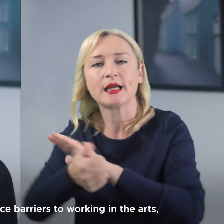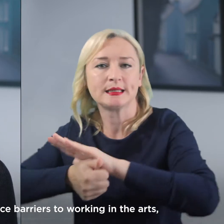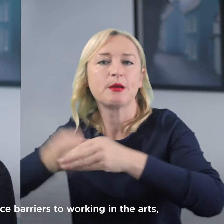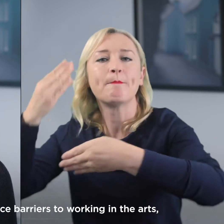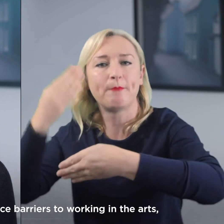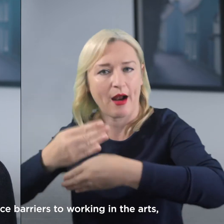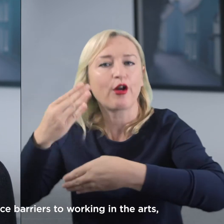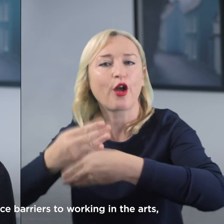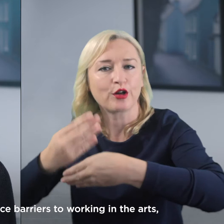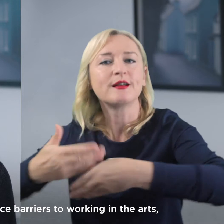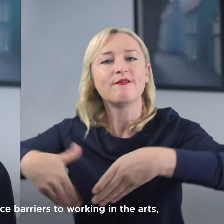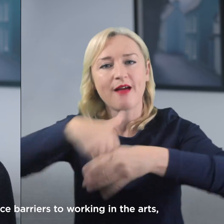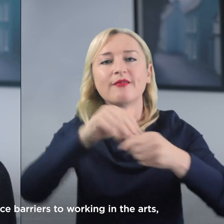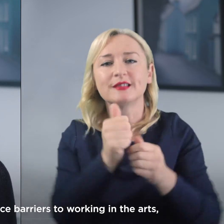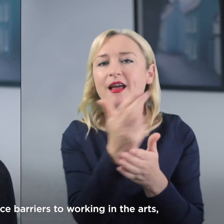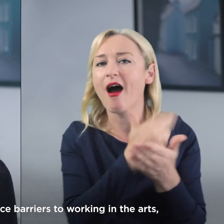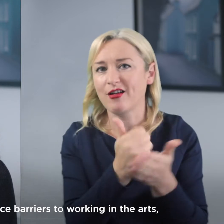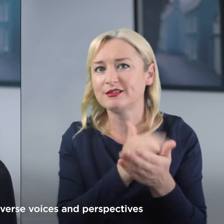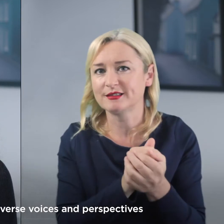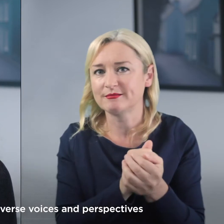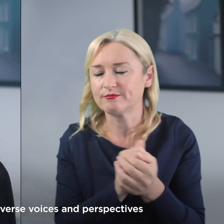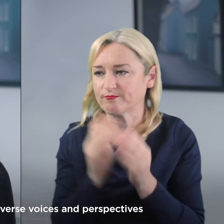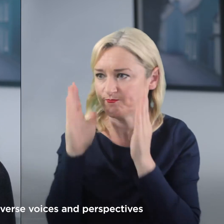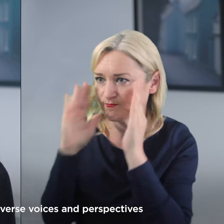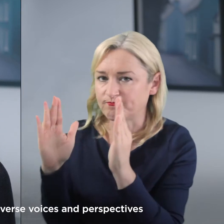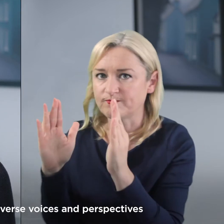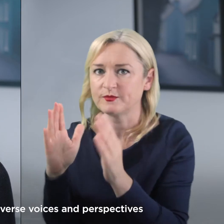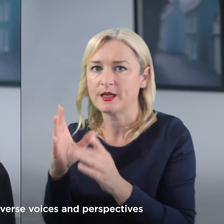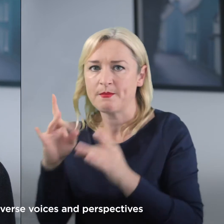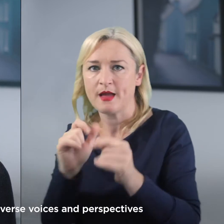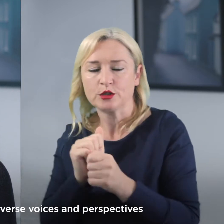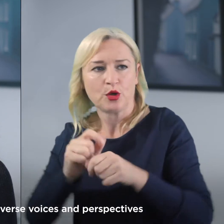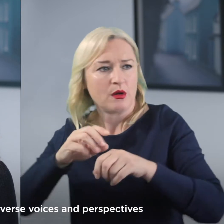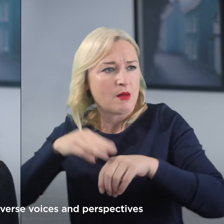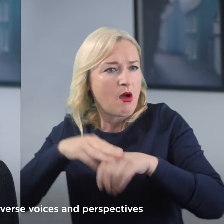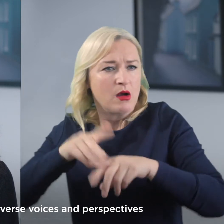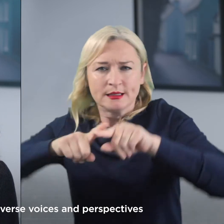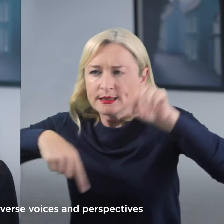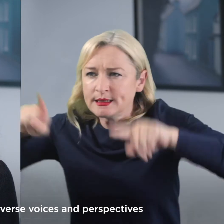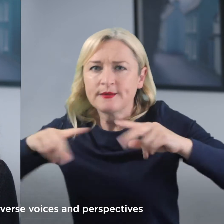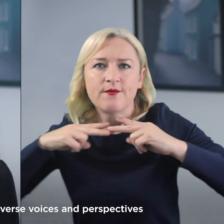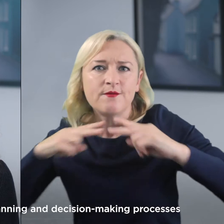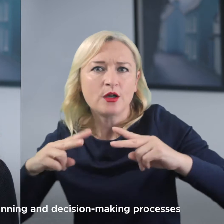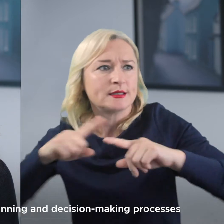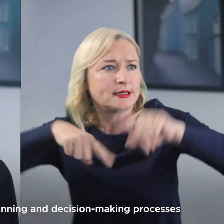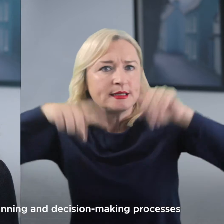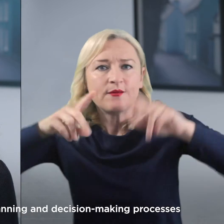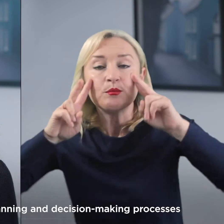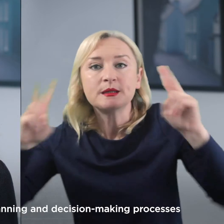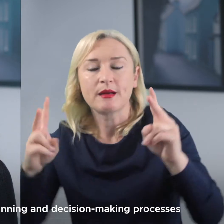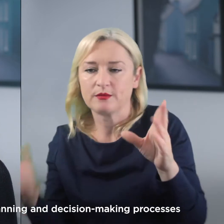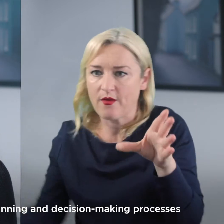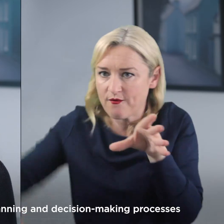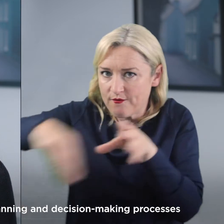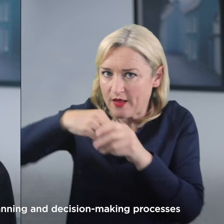experience barriers to working in the arts and ensuring more diverse voices and perspectives are brought to our